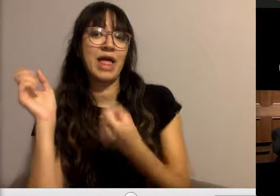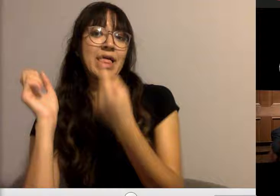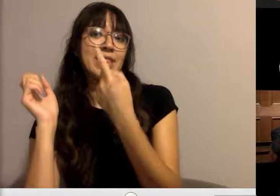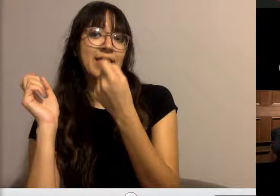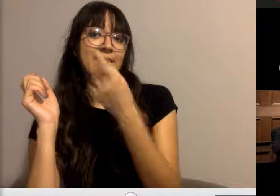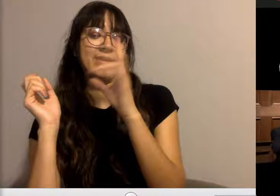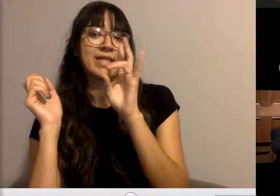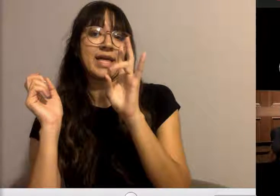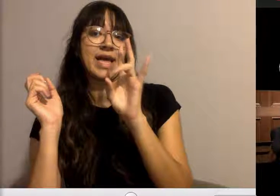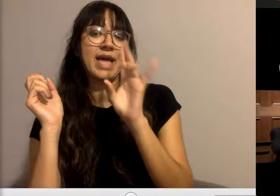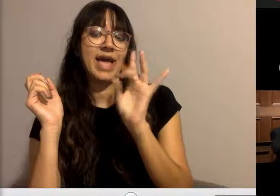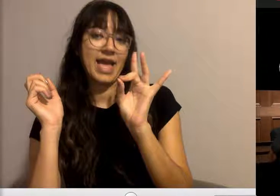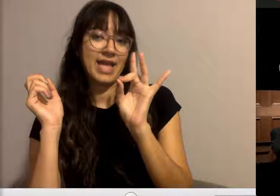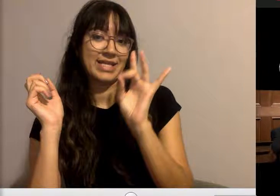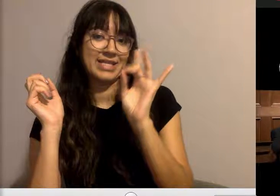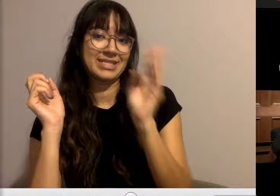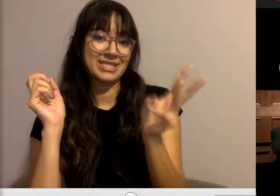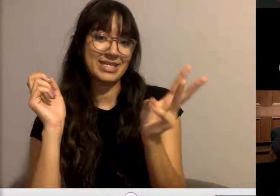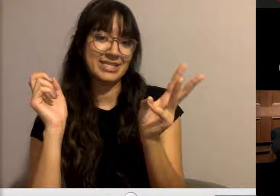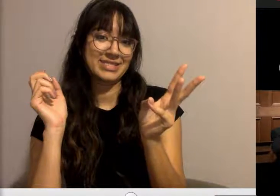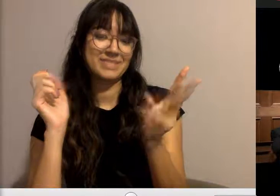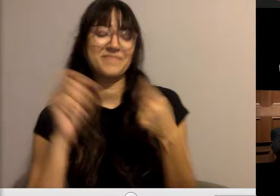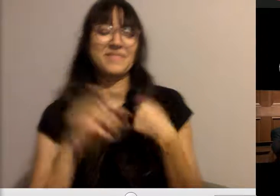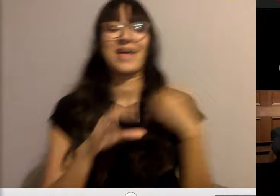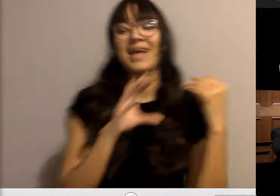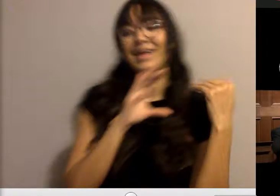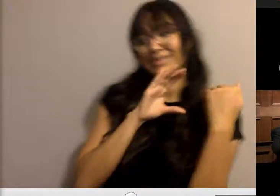I sent him back a 2-word email.